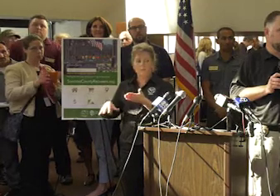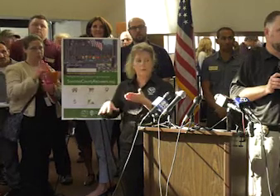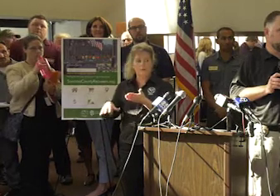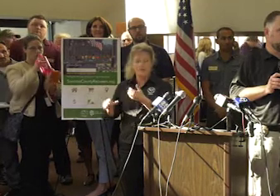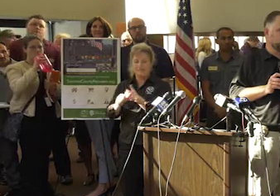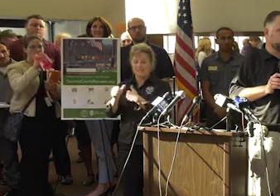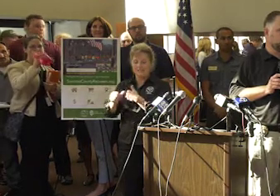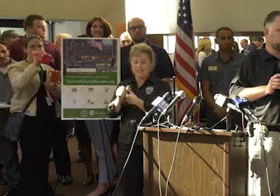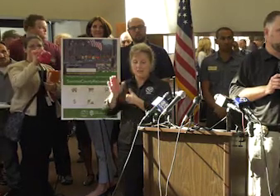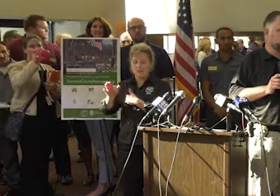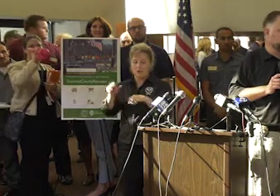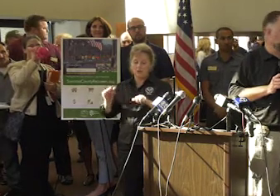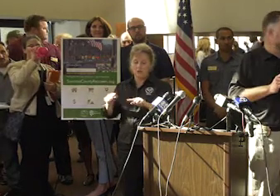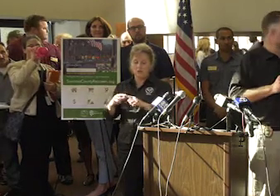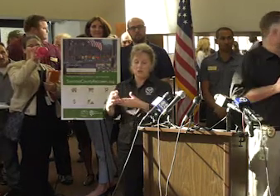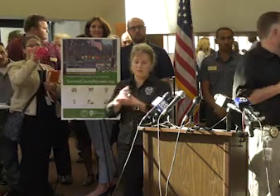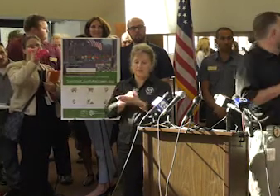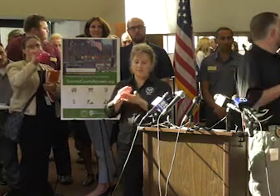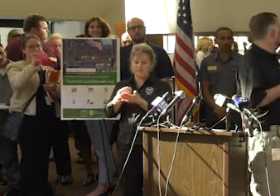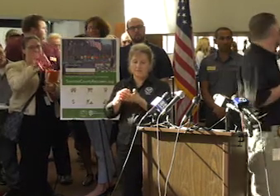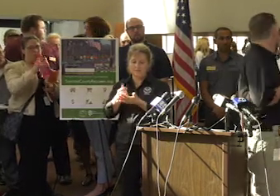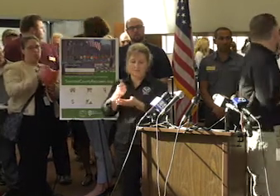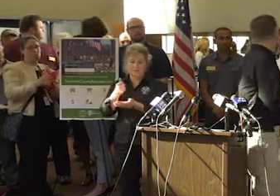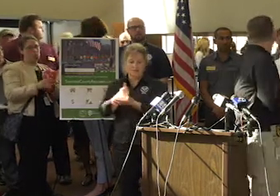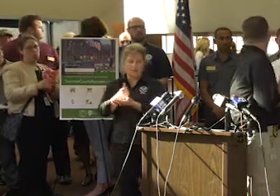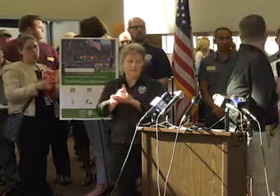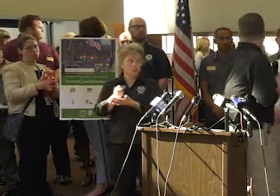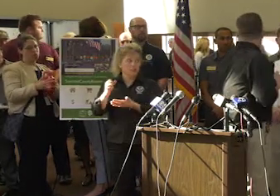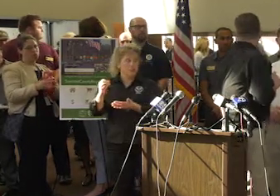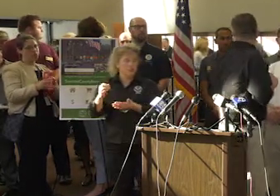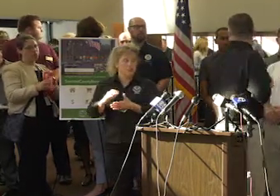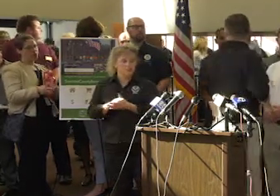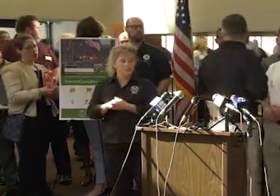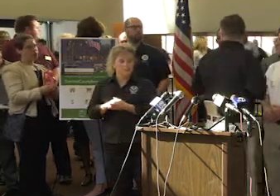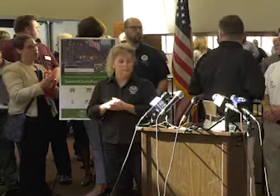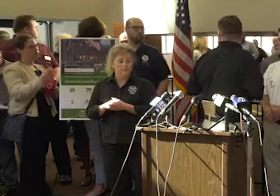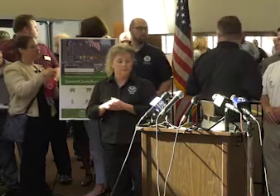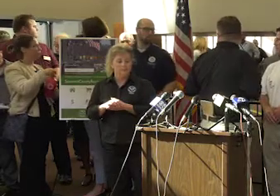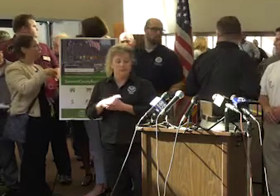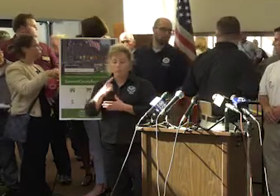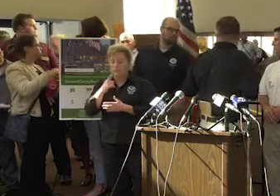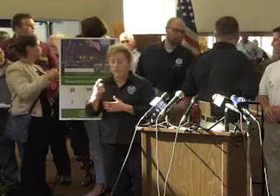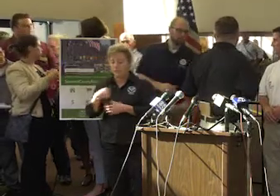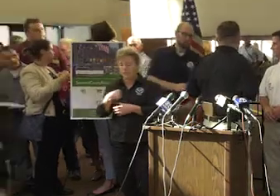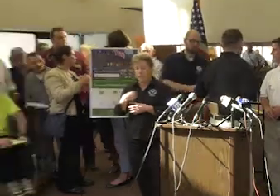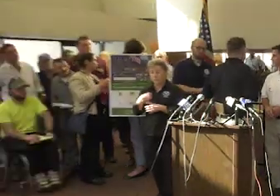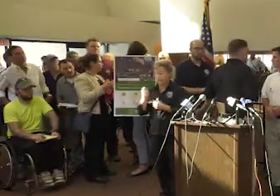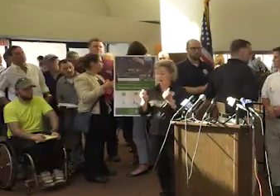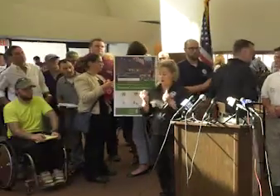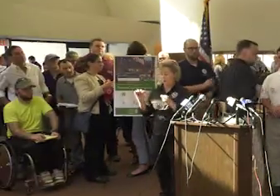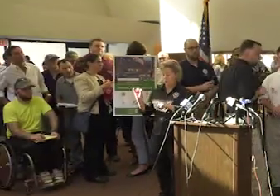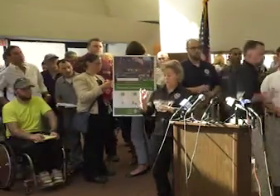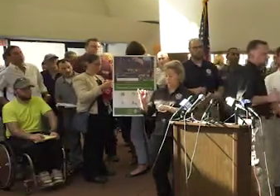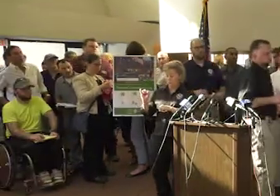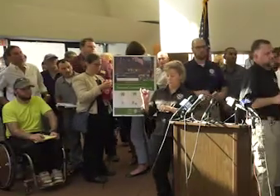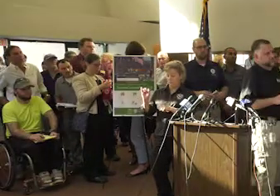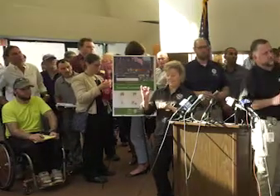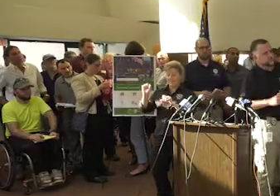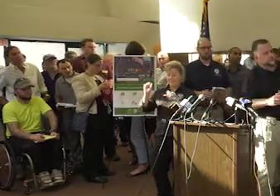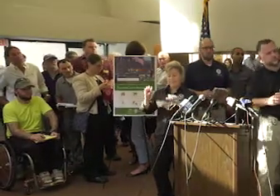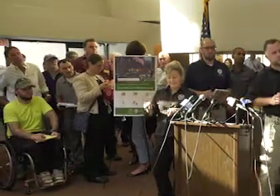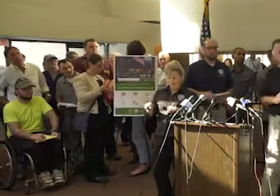their ability to attain financial assistance. So what you're telling me is auto insurers